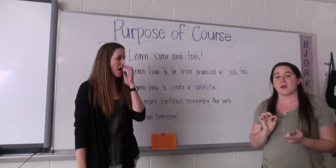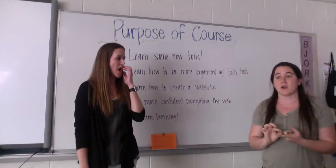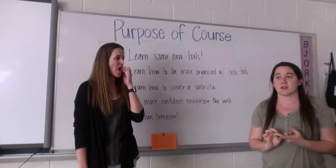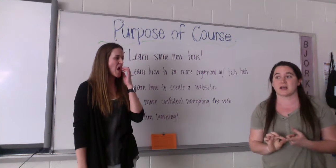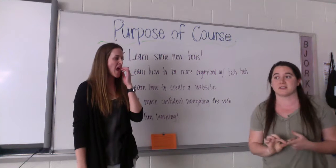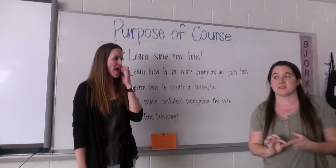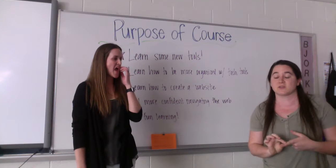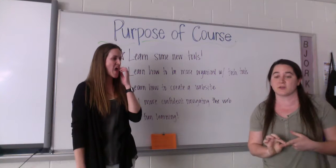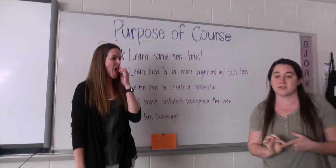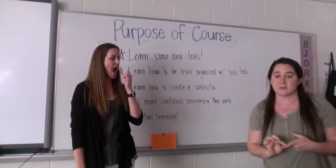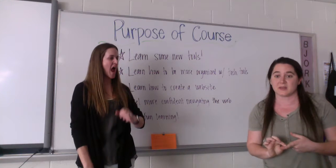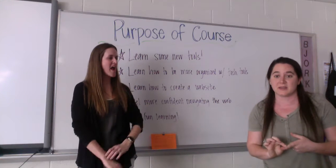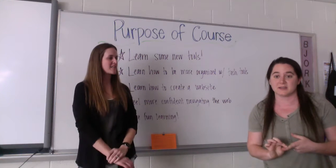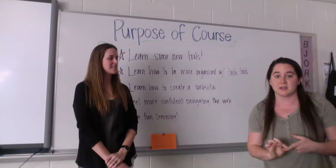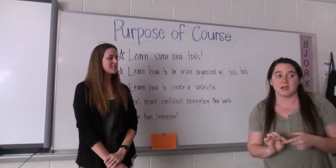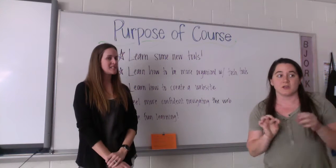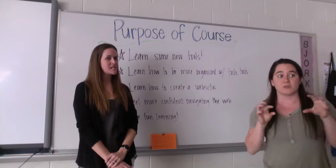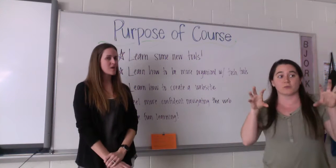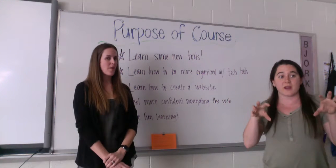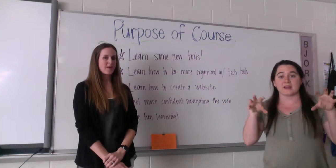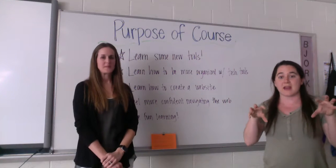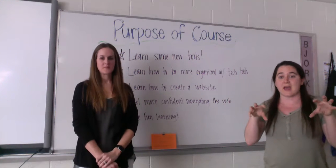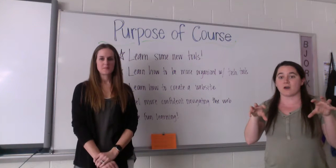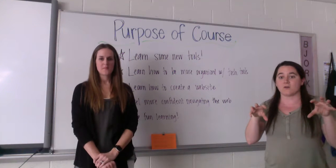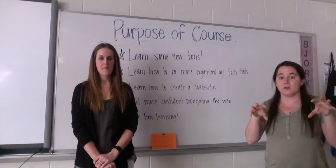our class is going to meet. So right now,